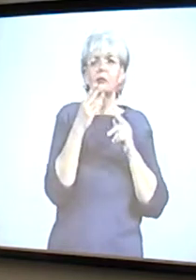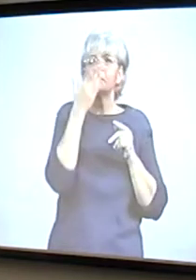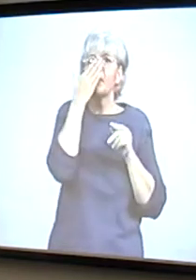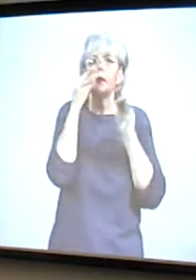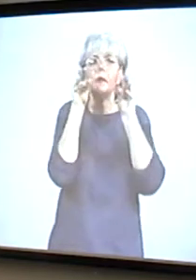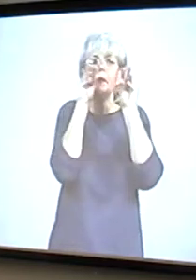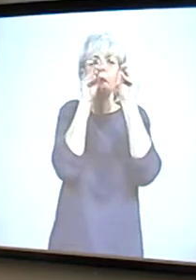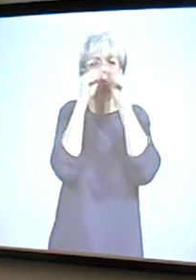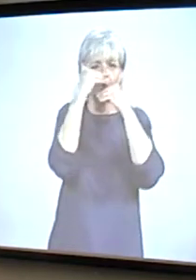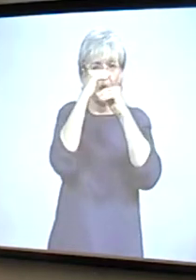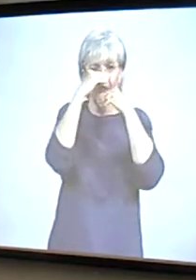of in a square shape.